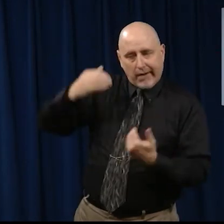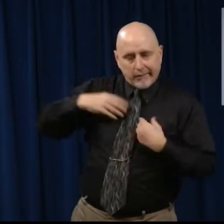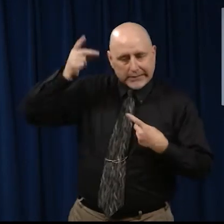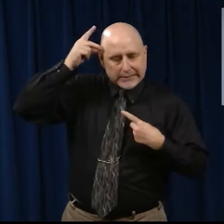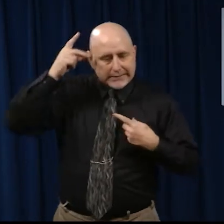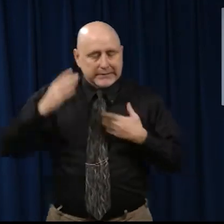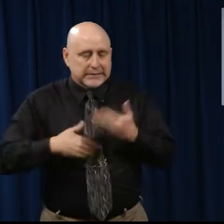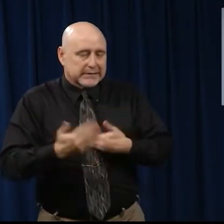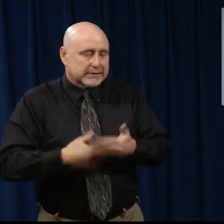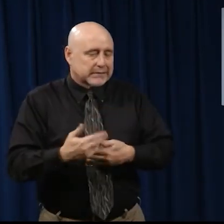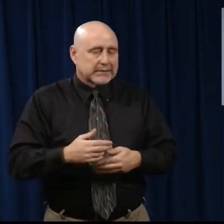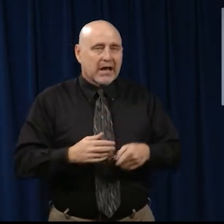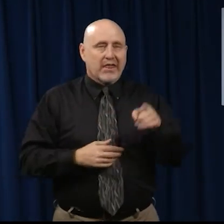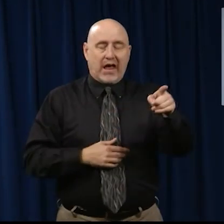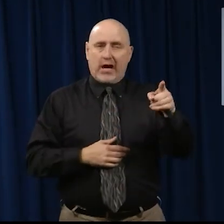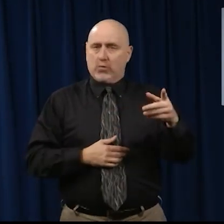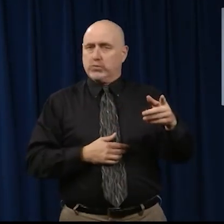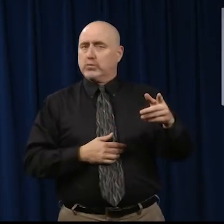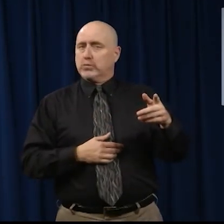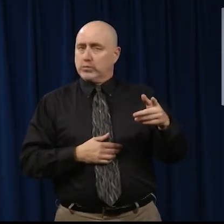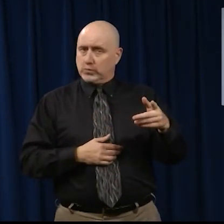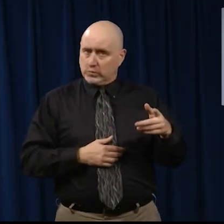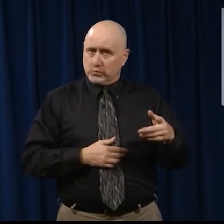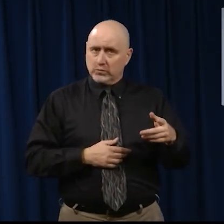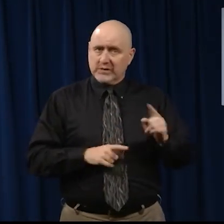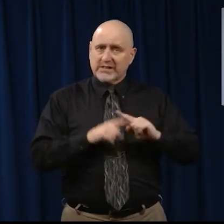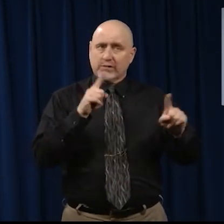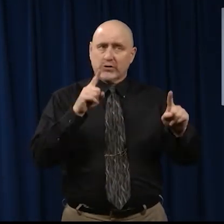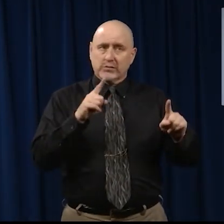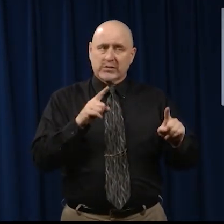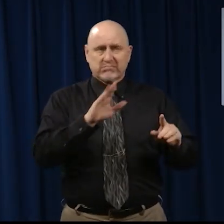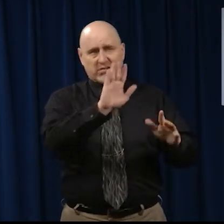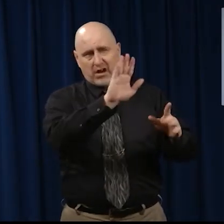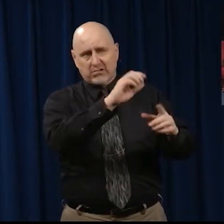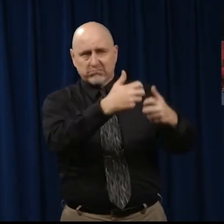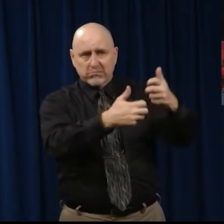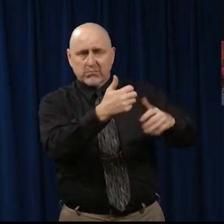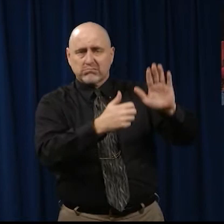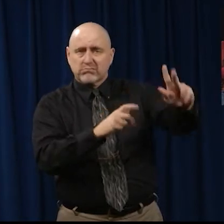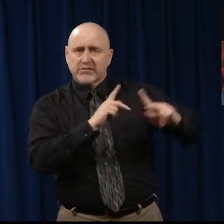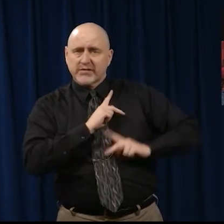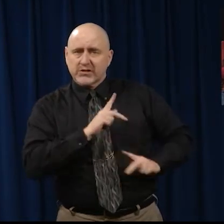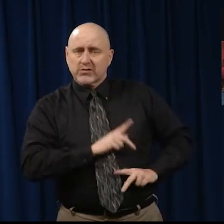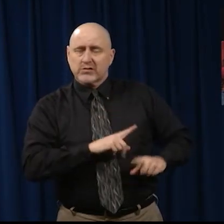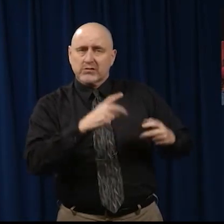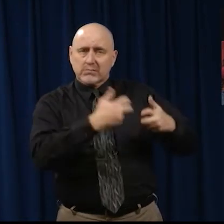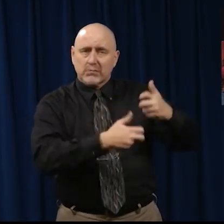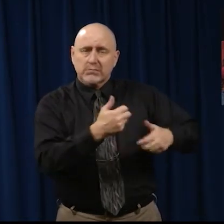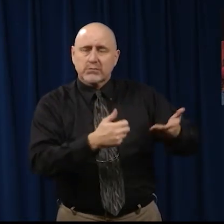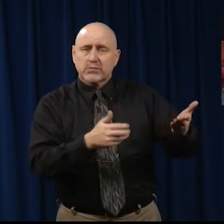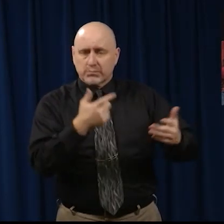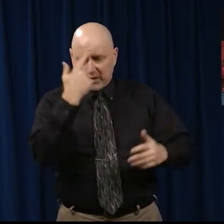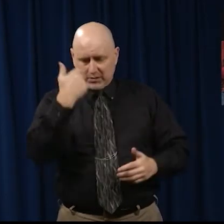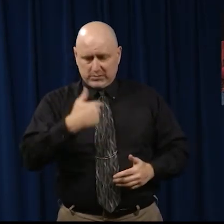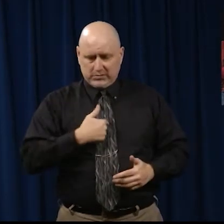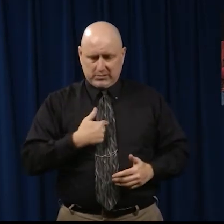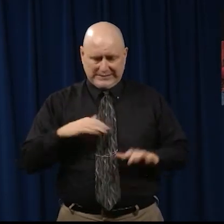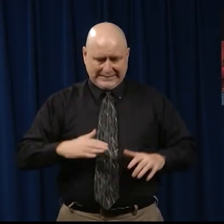that you had a disease. And that spouse is going to react differently to it than you do and going to have all kinds of physical complications because